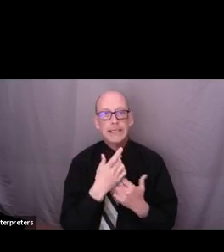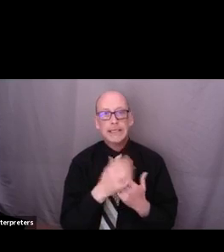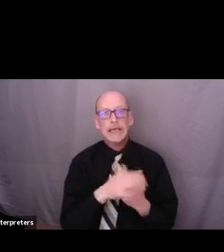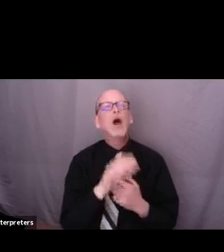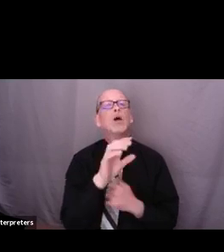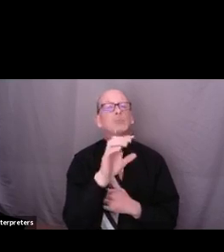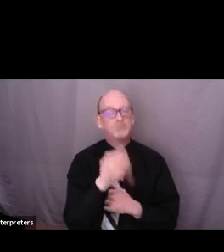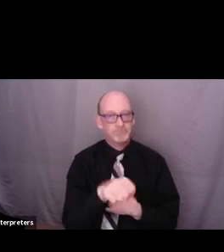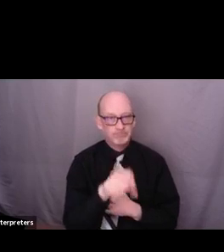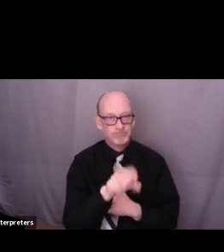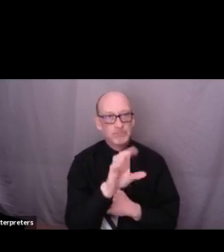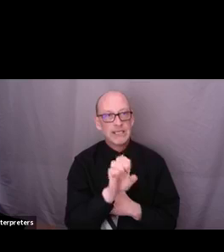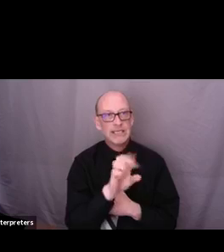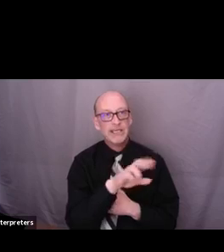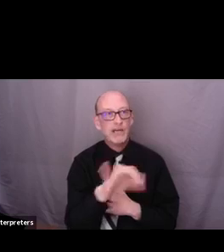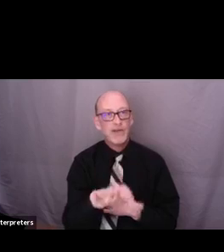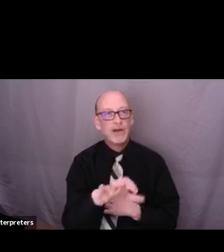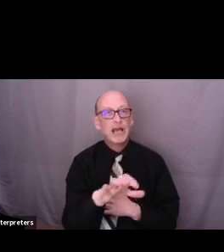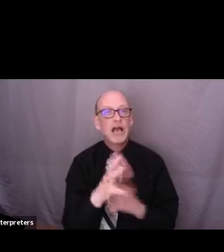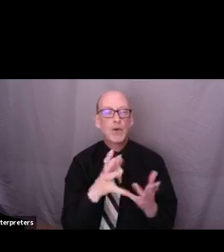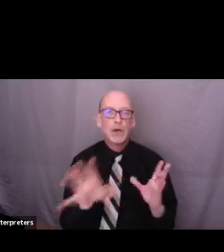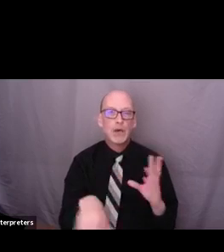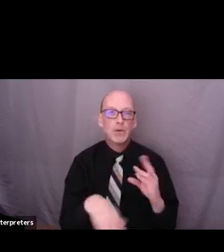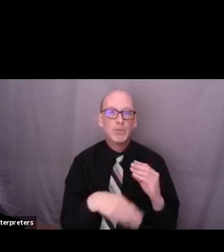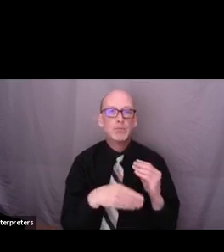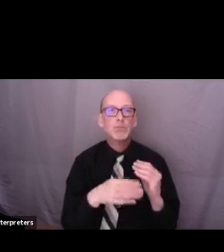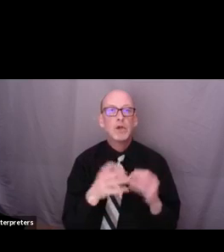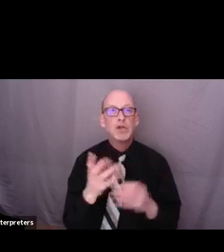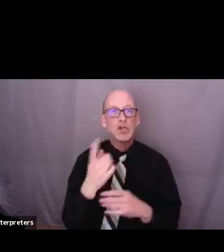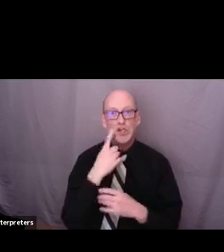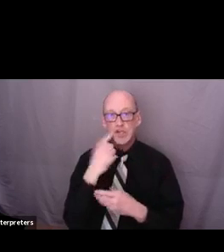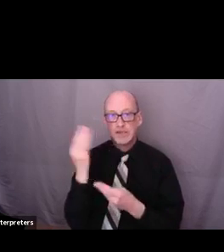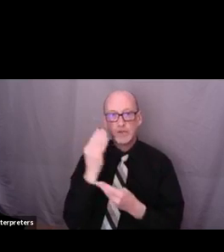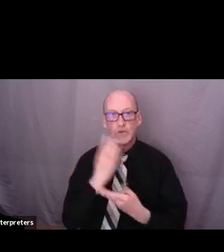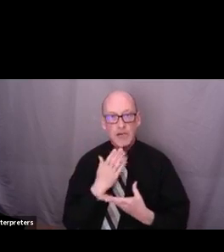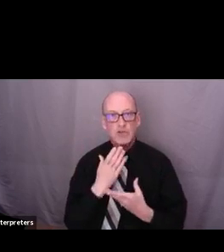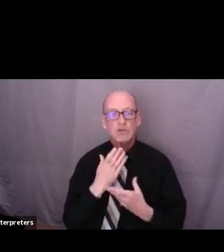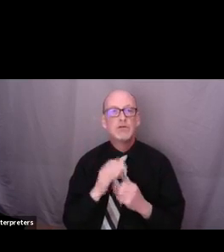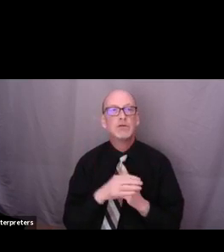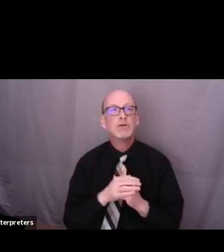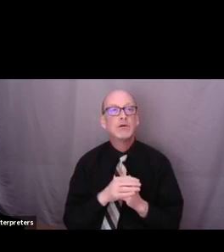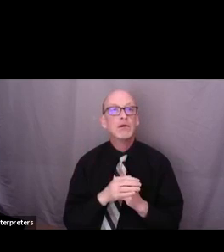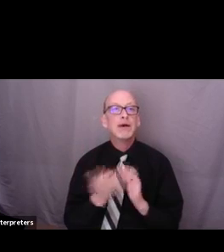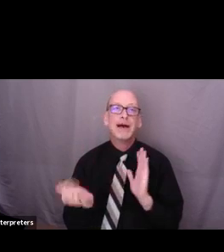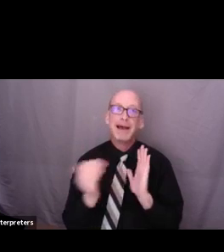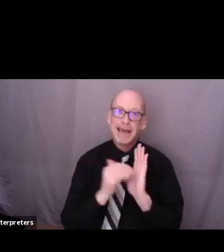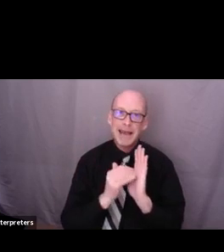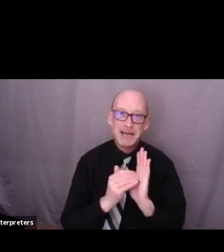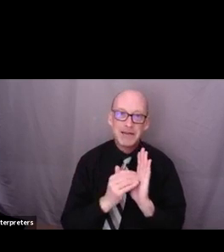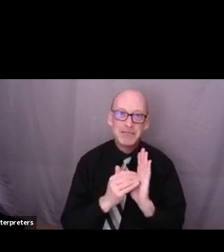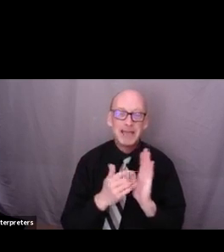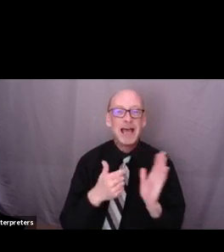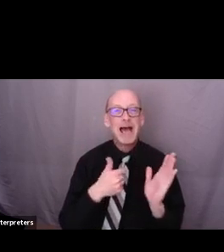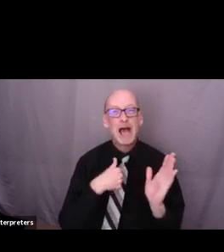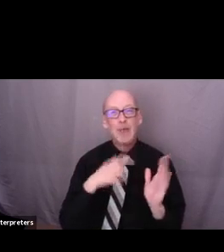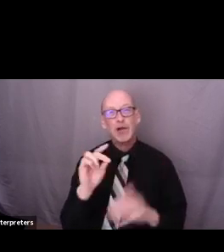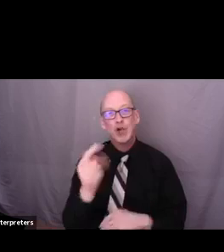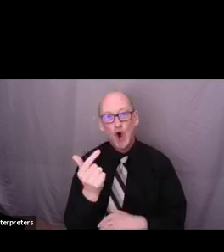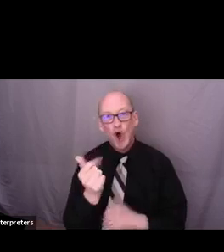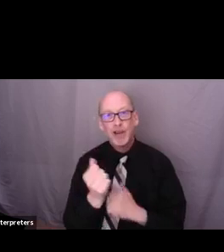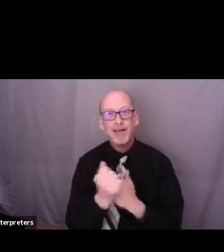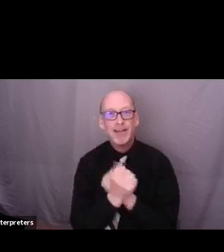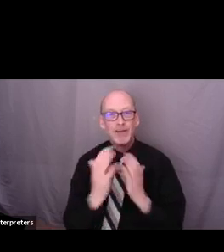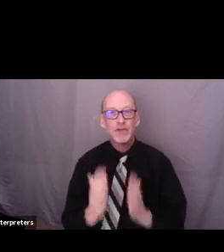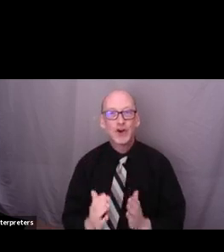Yeah, look, just wanted to pull it up here real quick. Just got this in. Again, I'm a dog lover, so dog